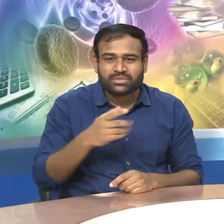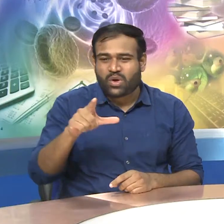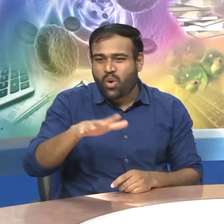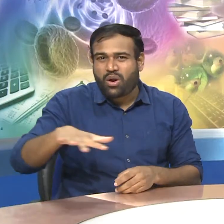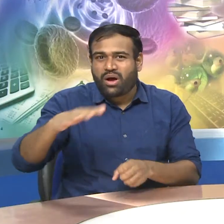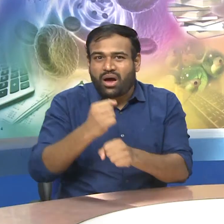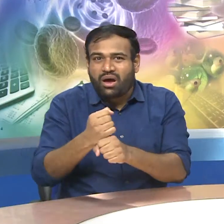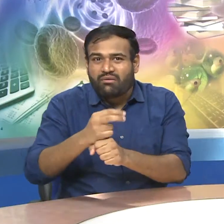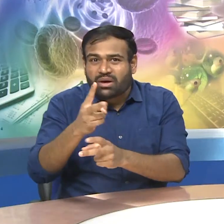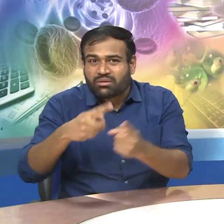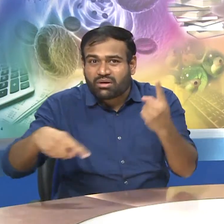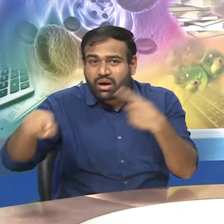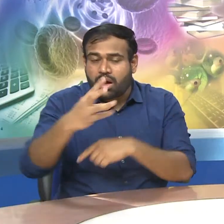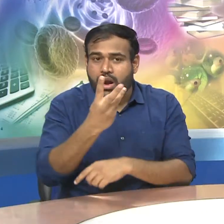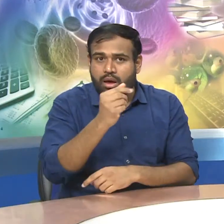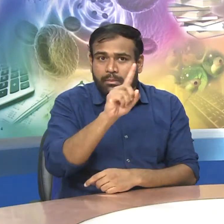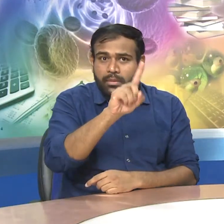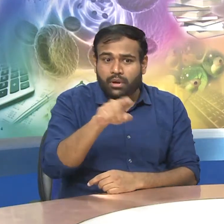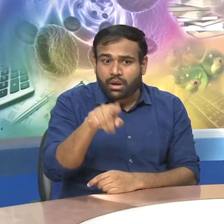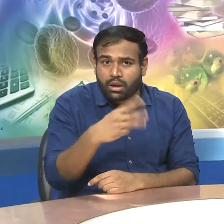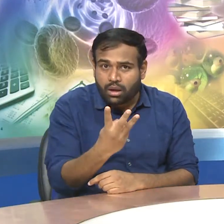and other local bodies.